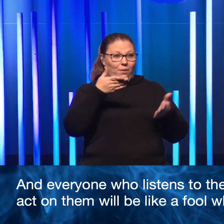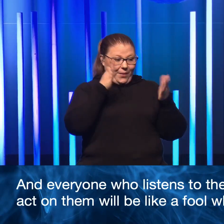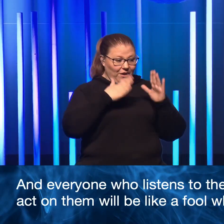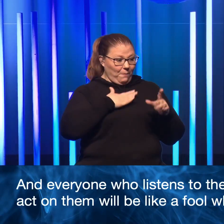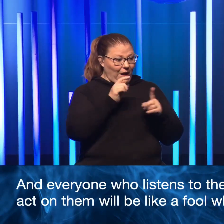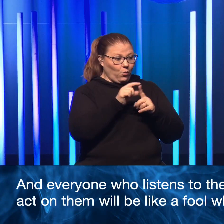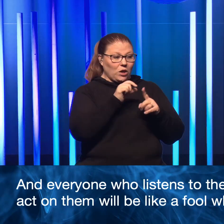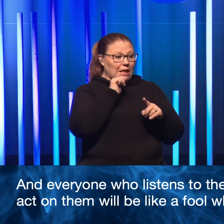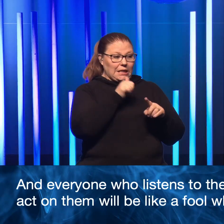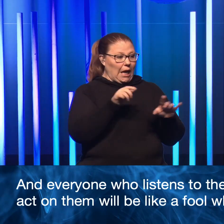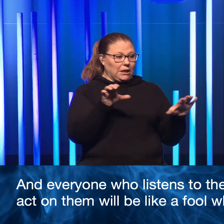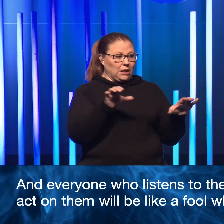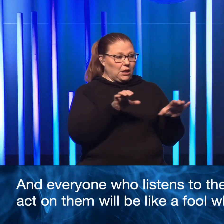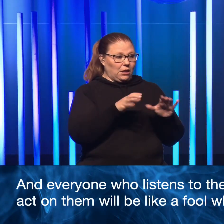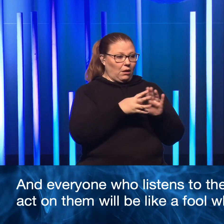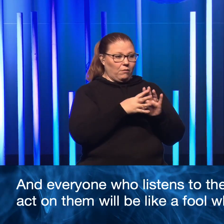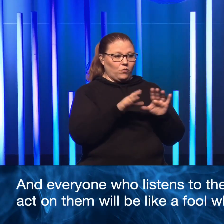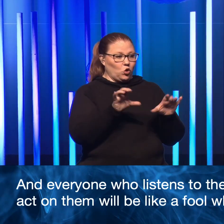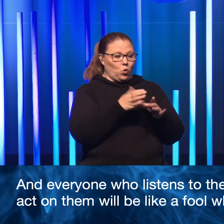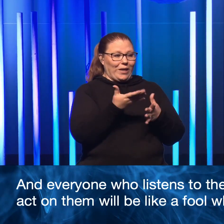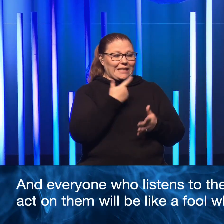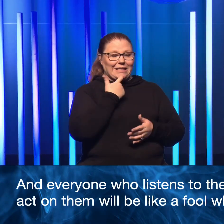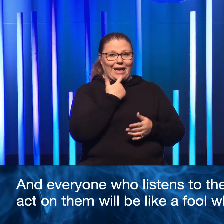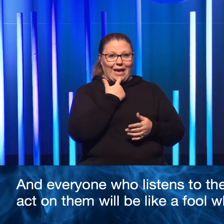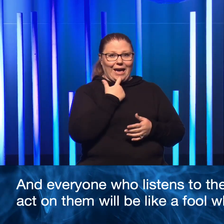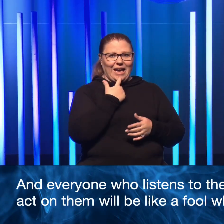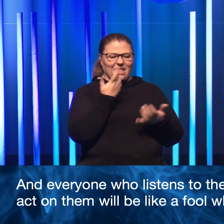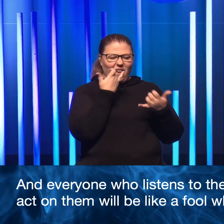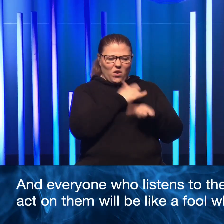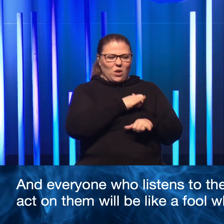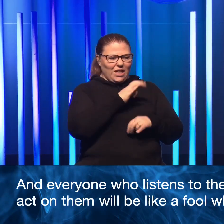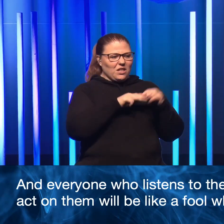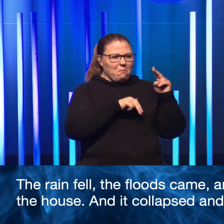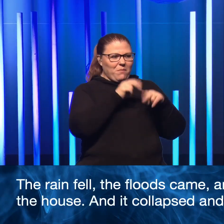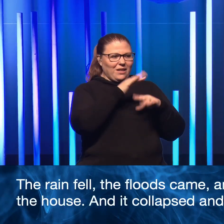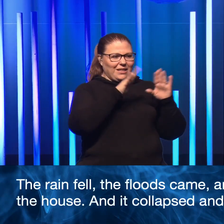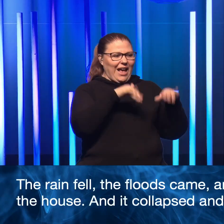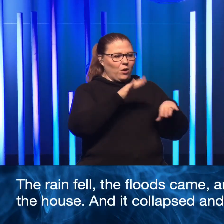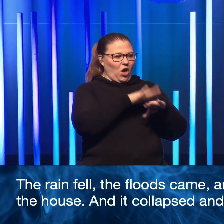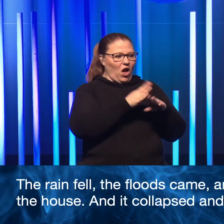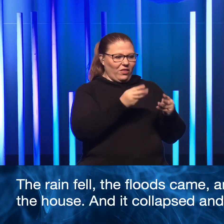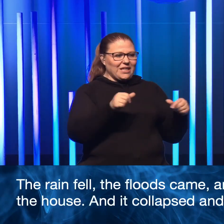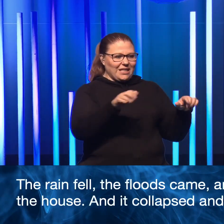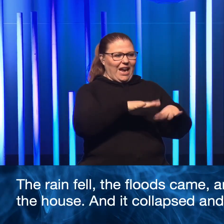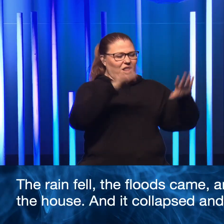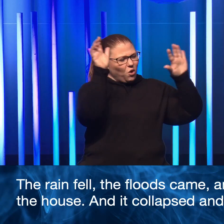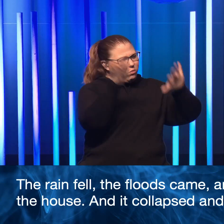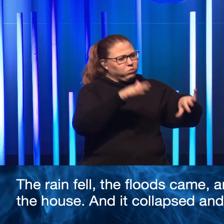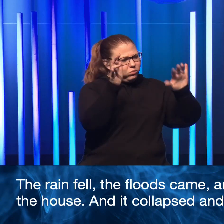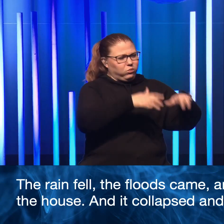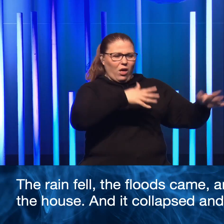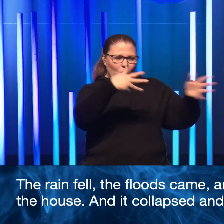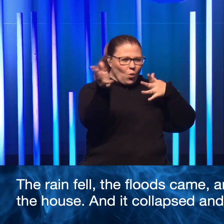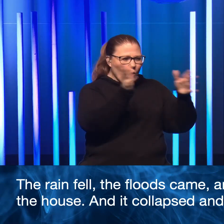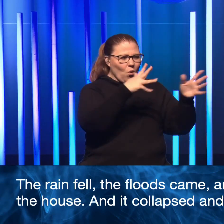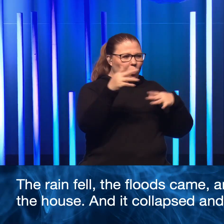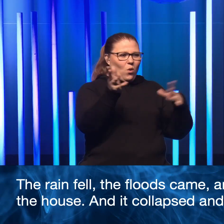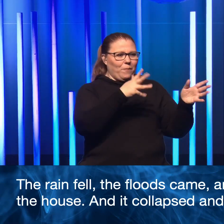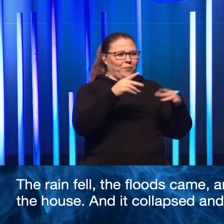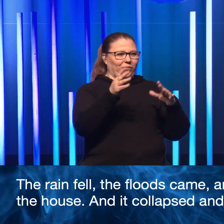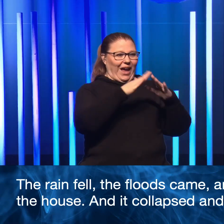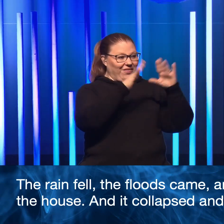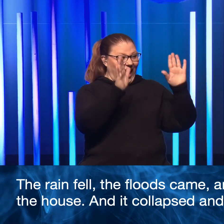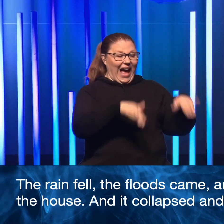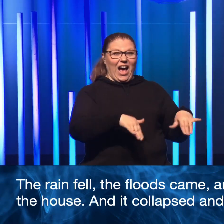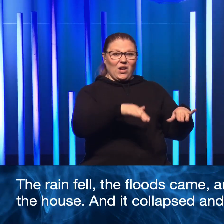doesn't act on them will be like a fool who builds his house or her house on the sand. The rain will fall, the floods will come, the winds will blow, and the house will be